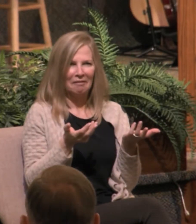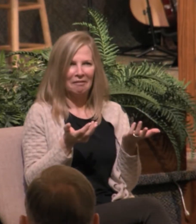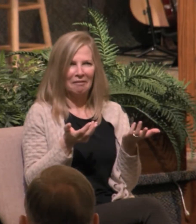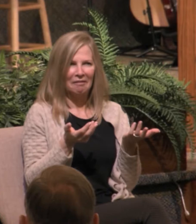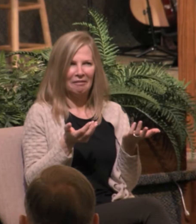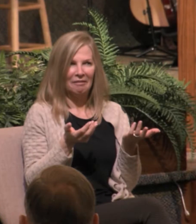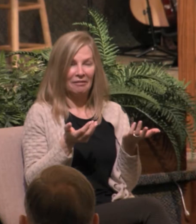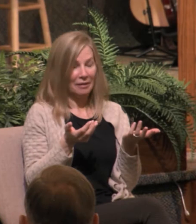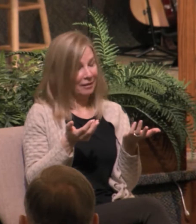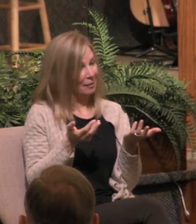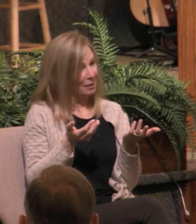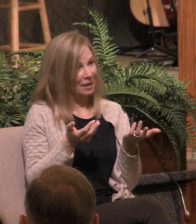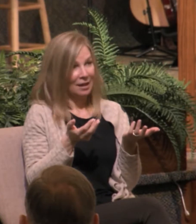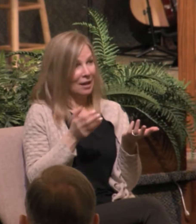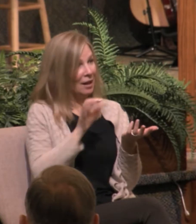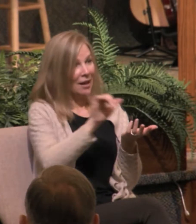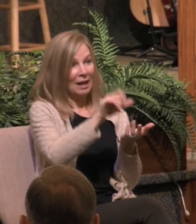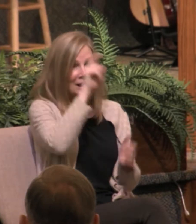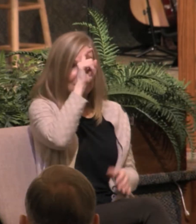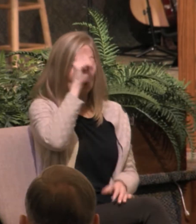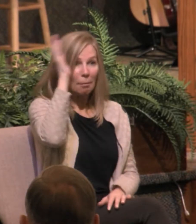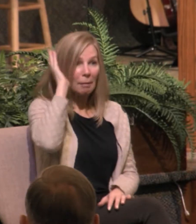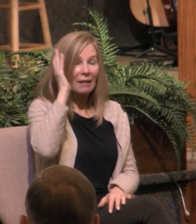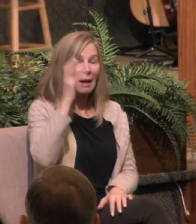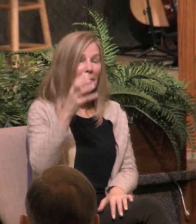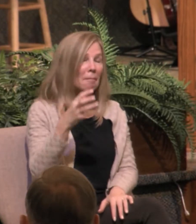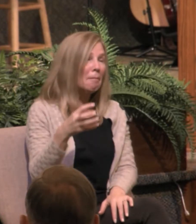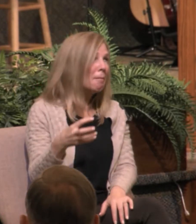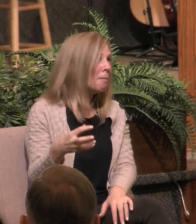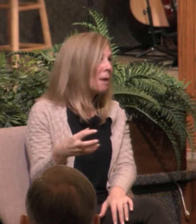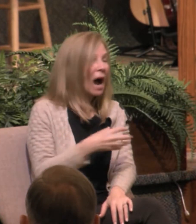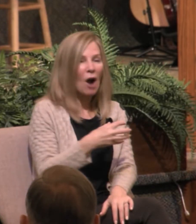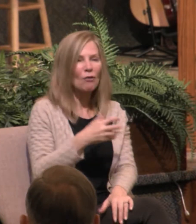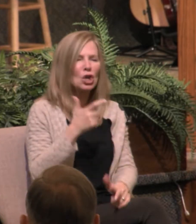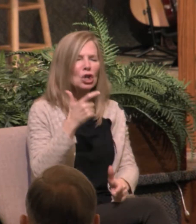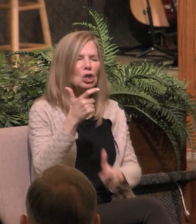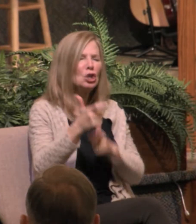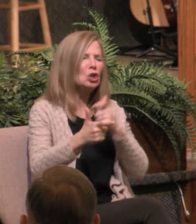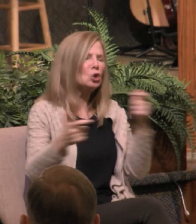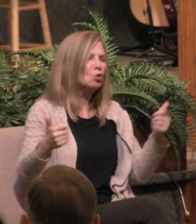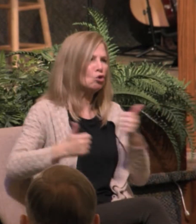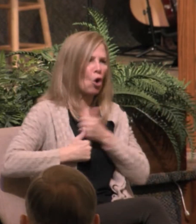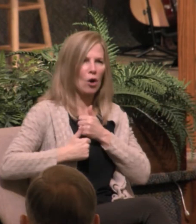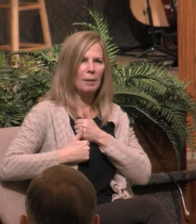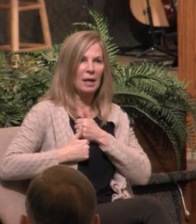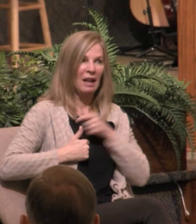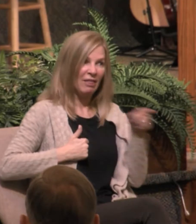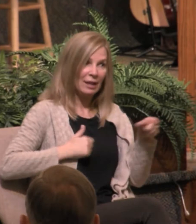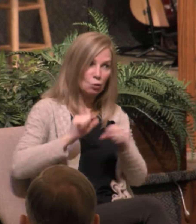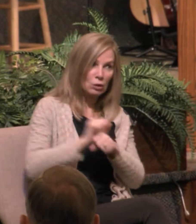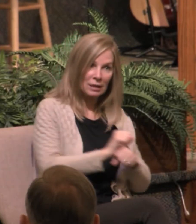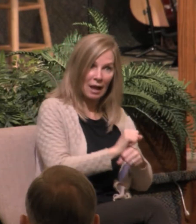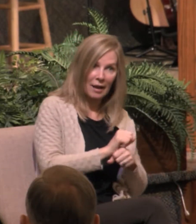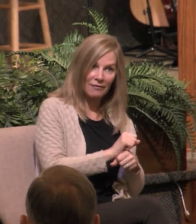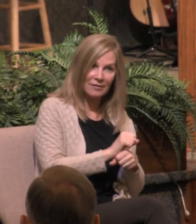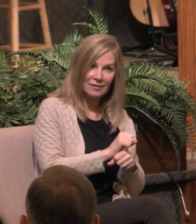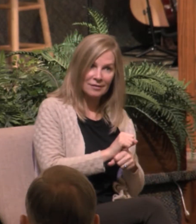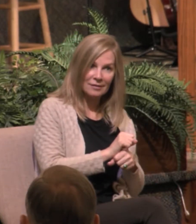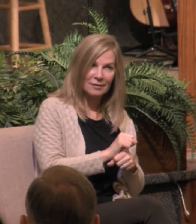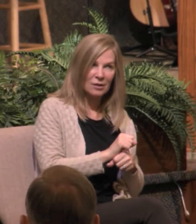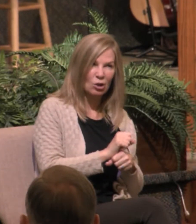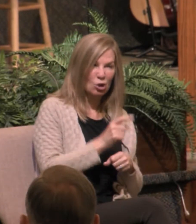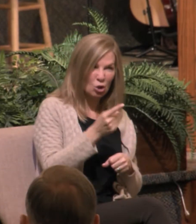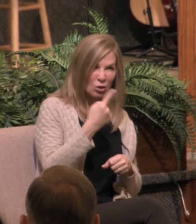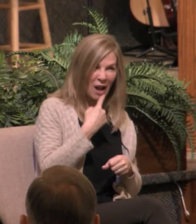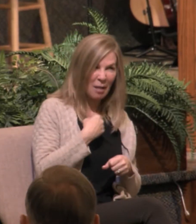Egypt was powerful. They had a massive army. These were slaves. And you're telling me that my salvation's going to come by